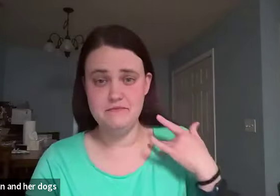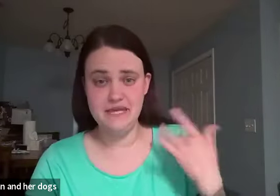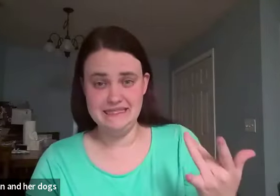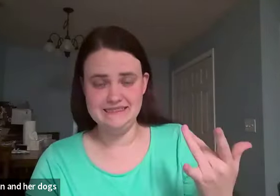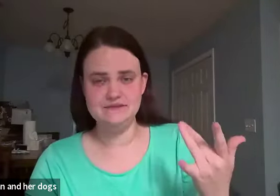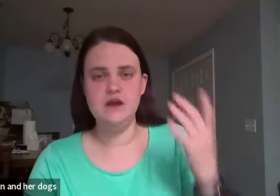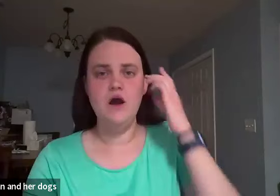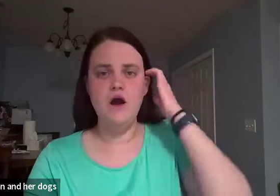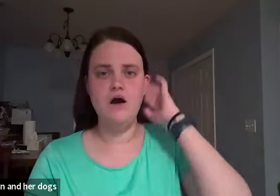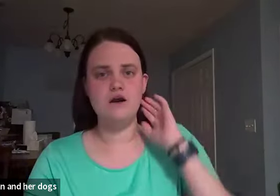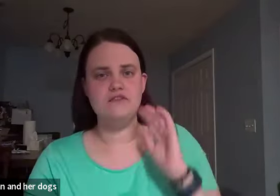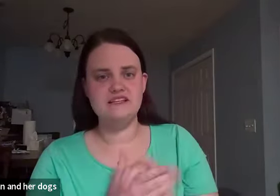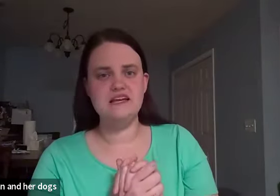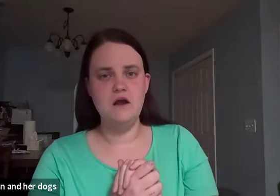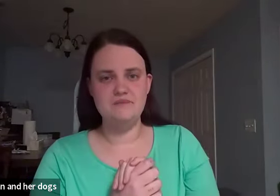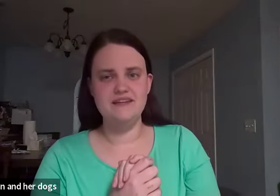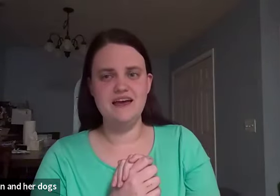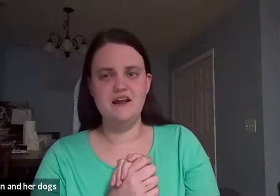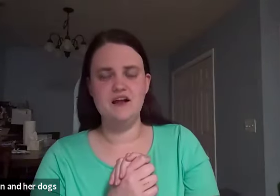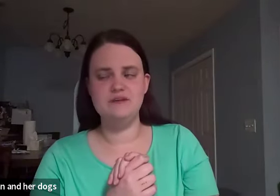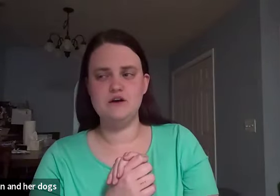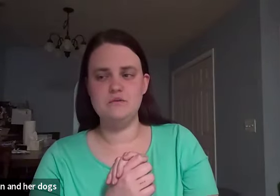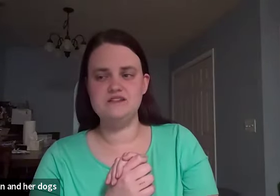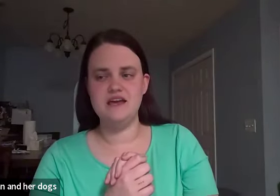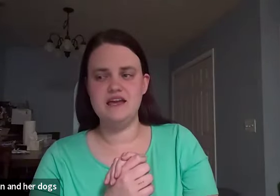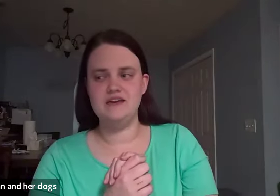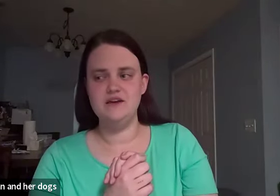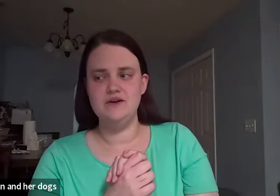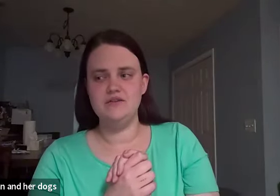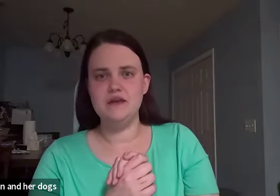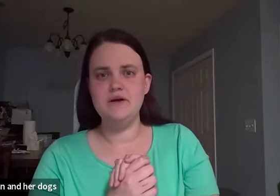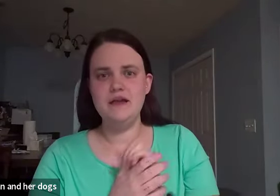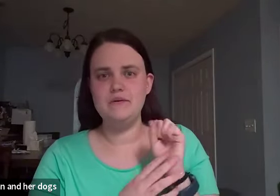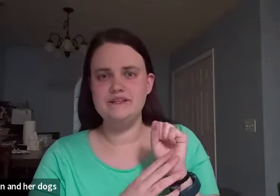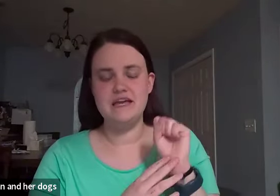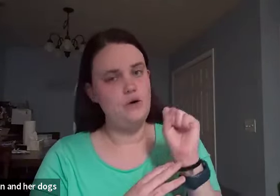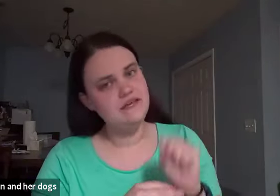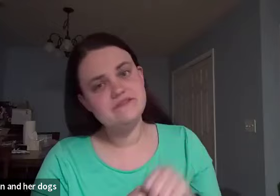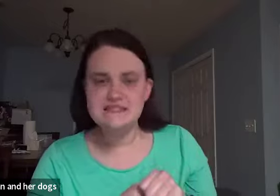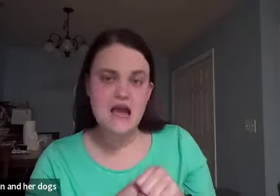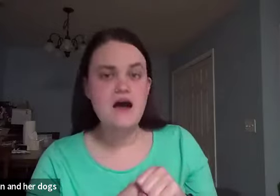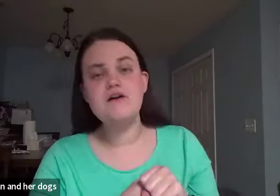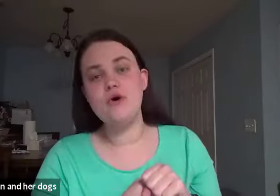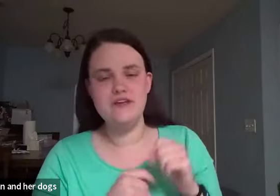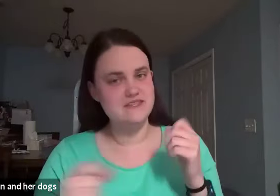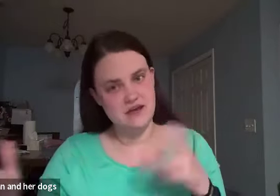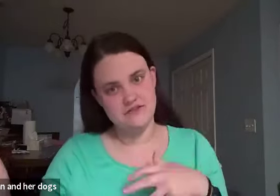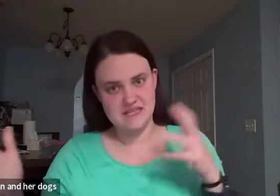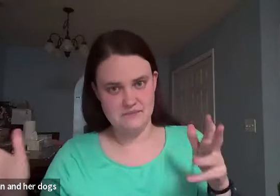Death bings are things that'll happen that it's almost like, think about like when we say only in the South this